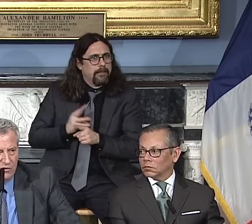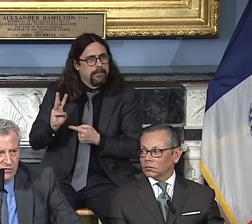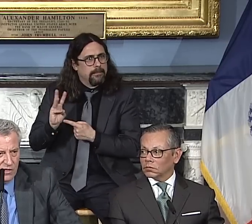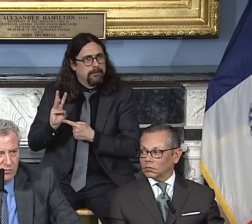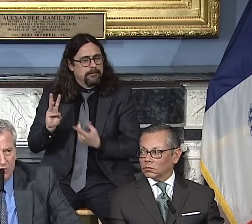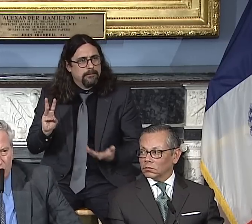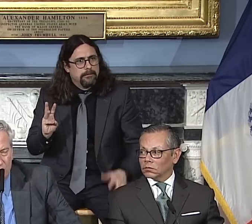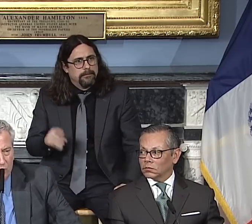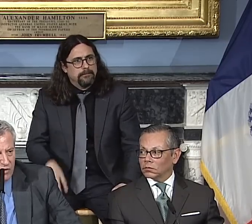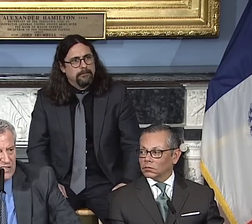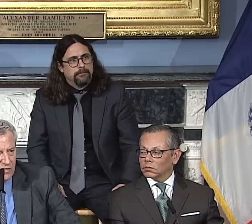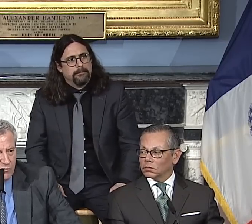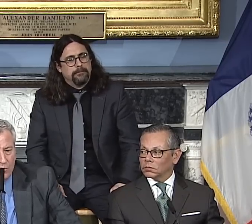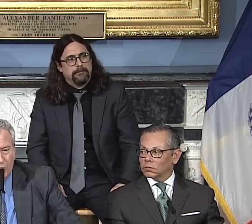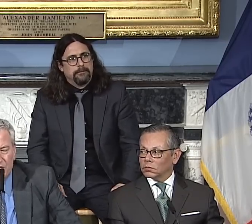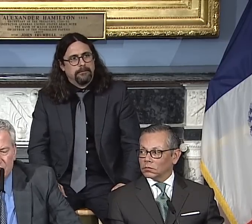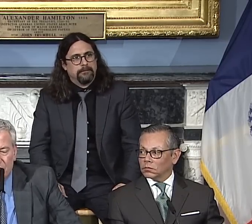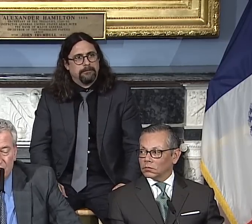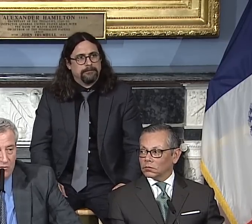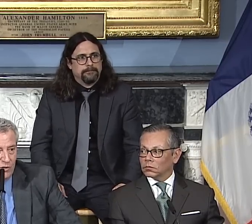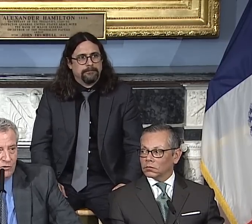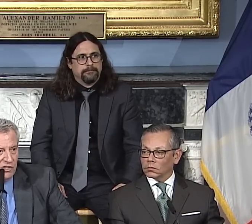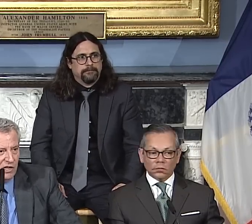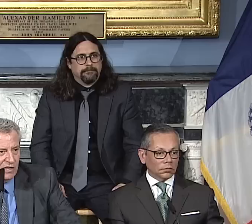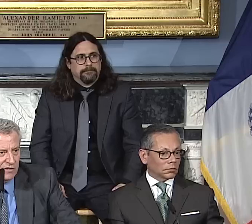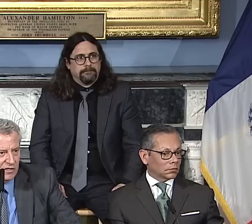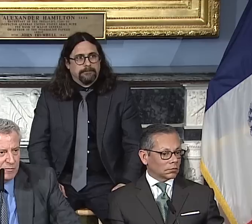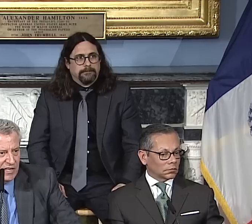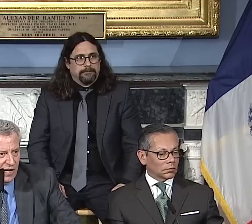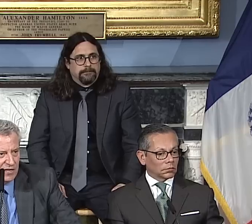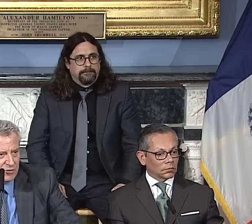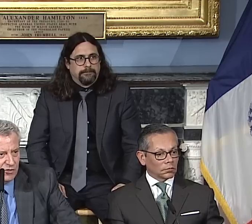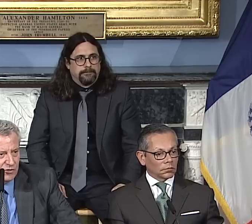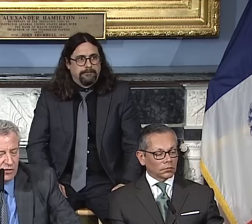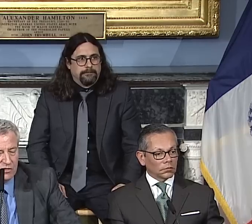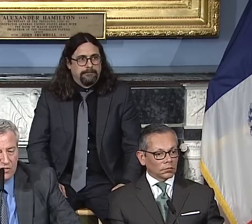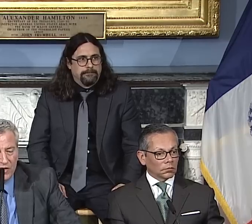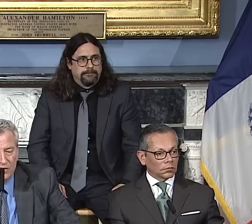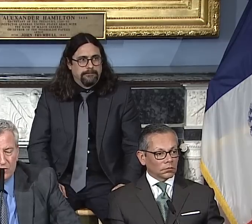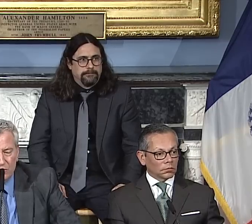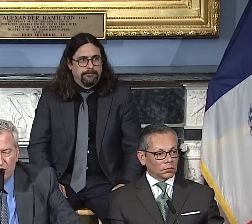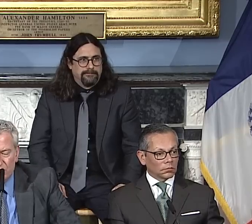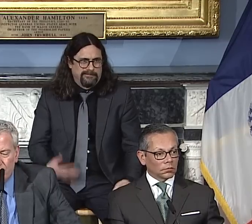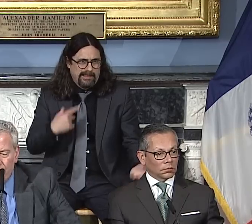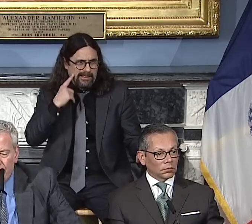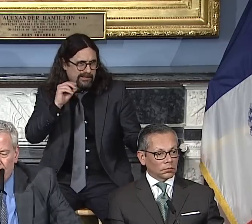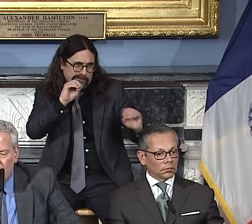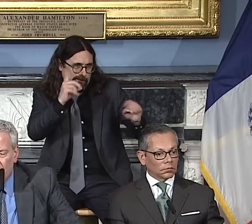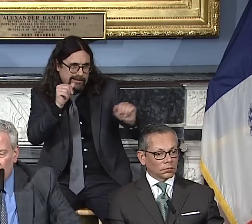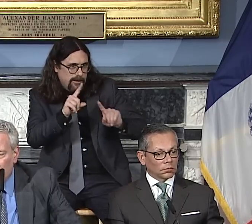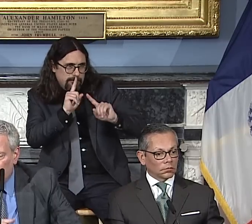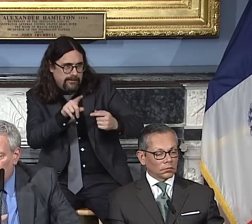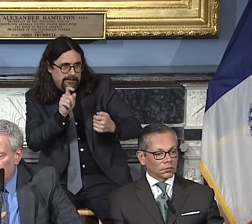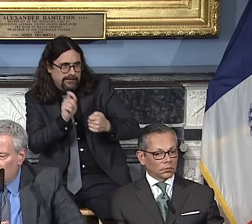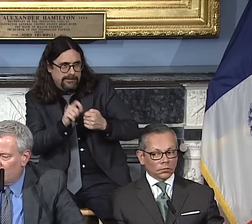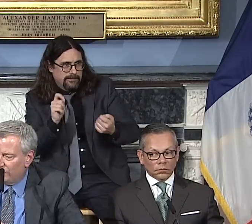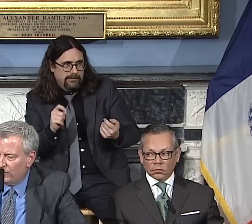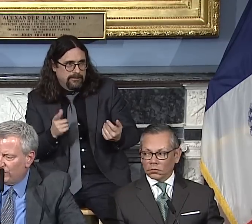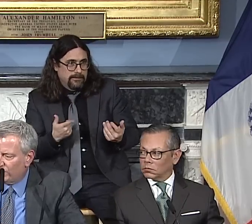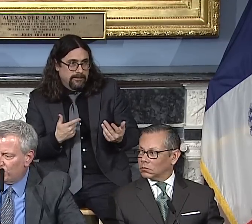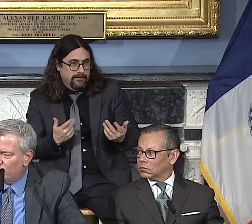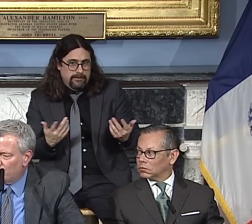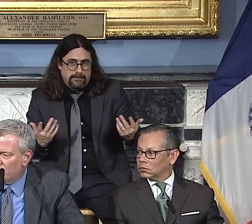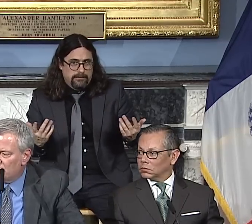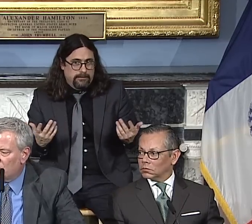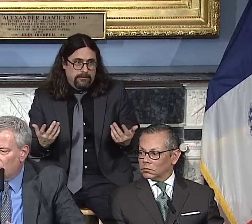the author of the number and who I've been praising for it because I think it's real talk. I think it's being honest with New Yorkers about the duration. Came up with a number, I